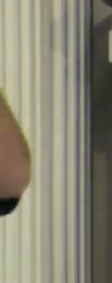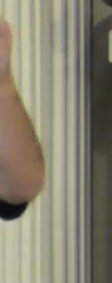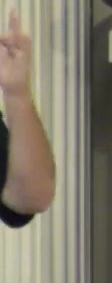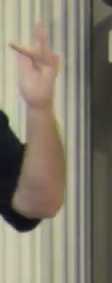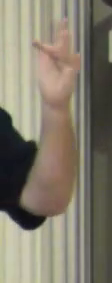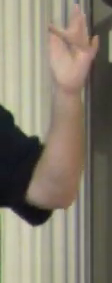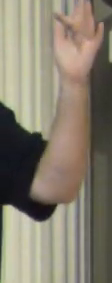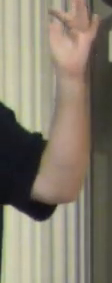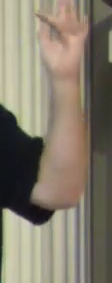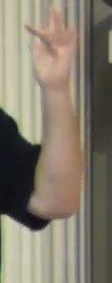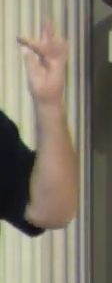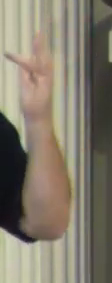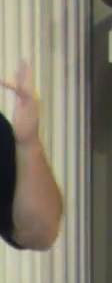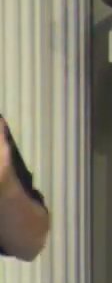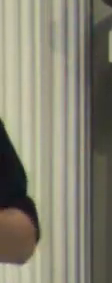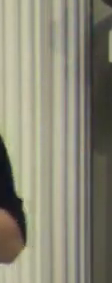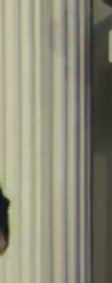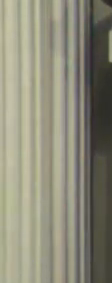mundi,